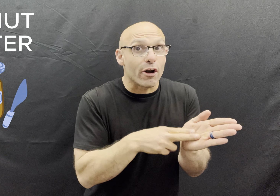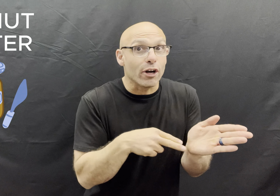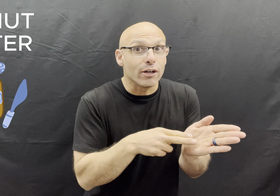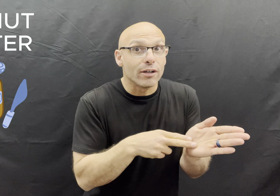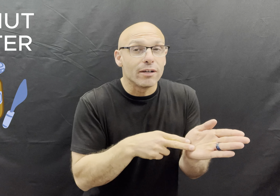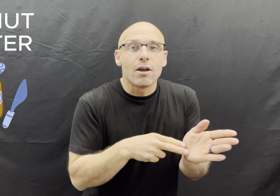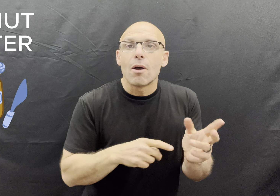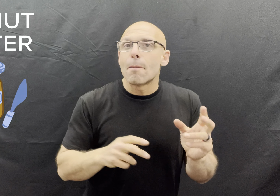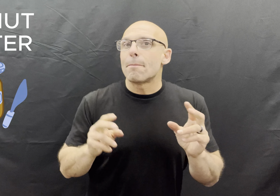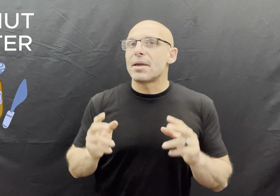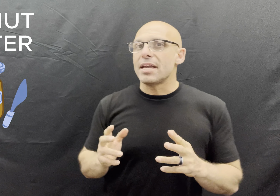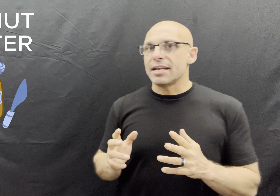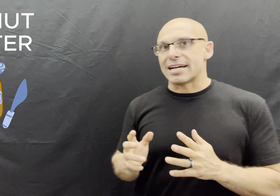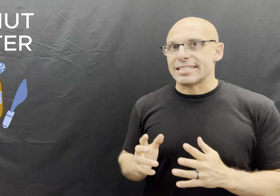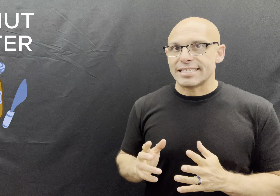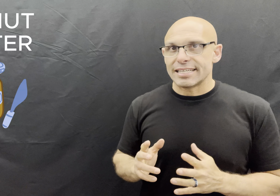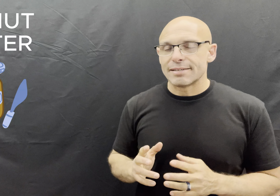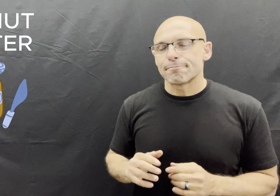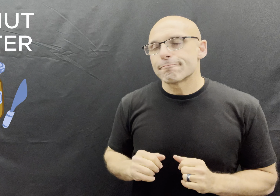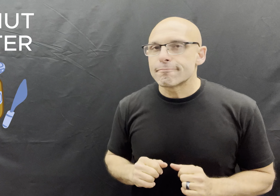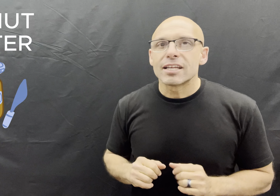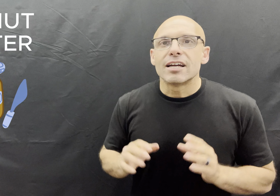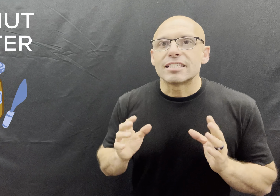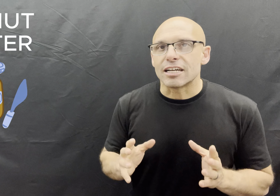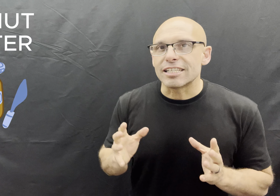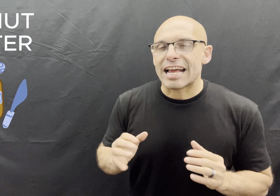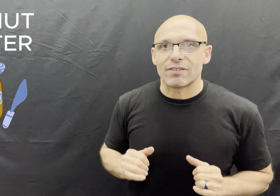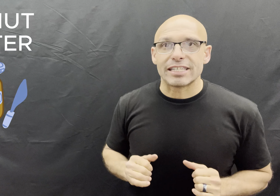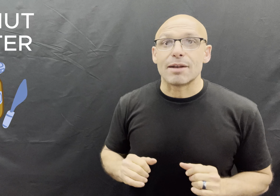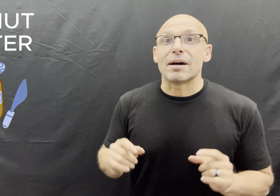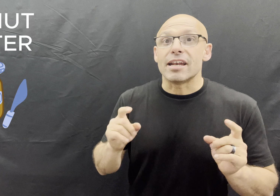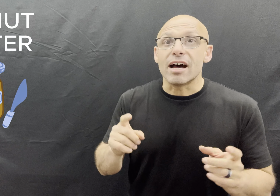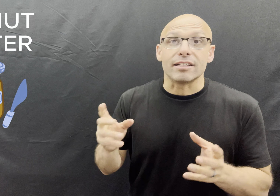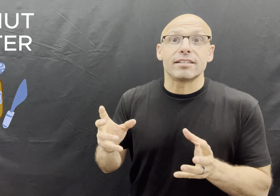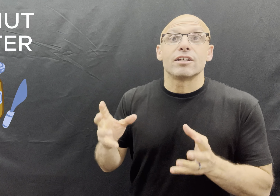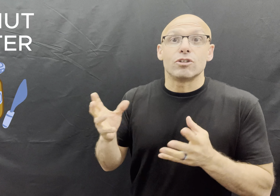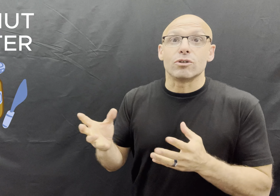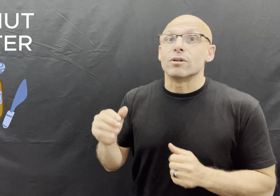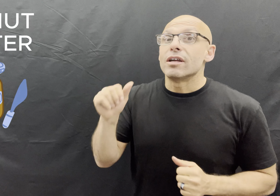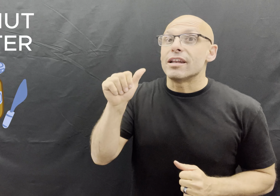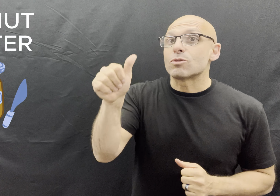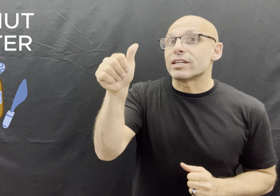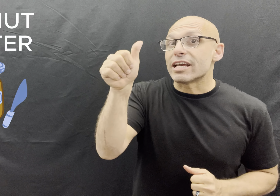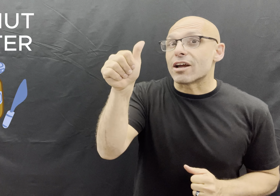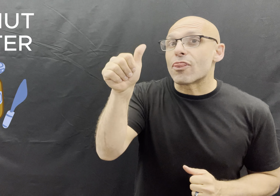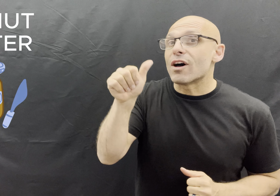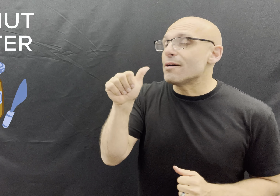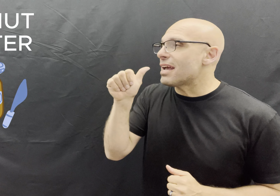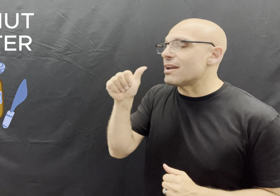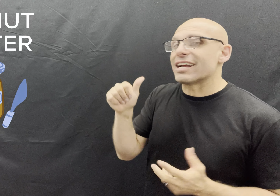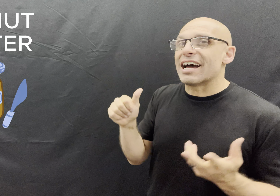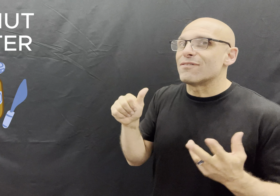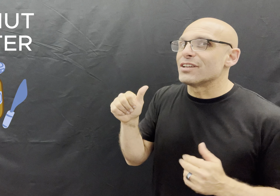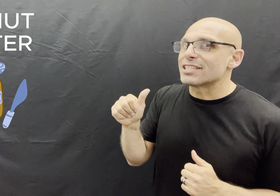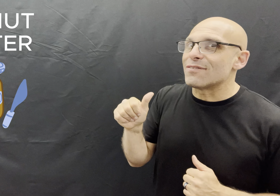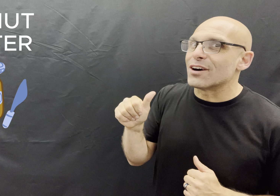butter. Peanut doesn't have a sign, but nuts do. Nuts, we can take our thumb and it kind of flicks off our